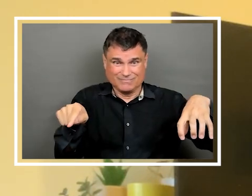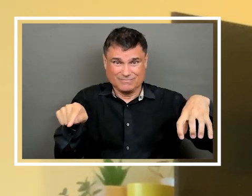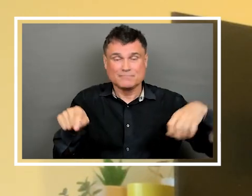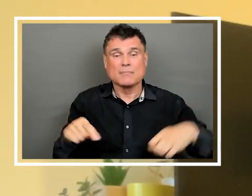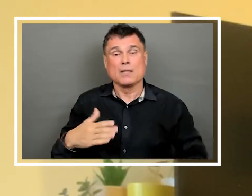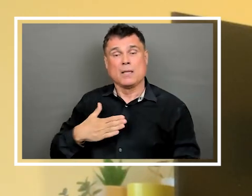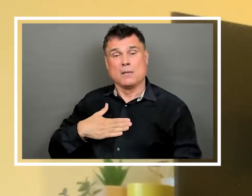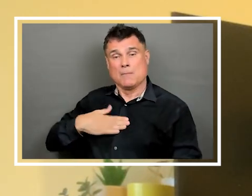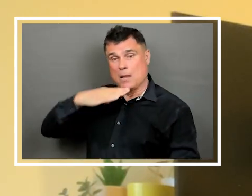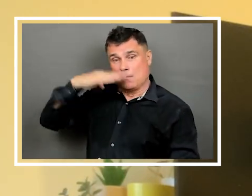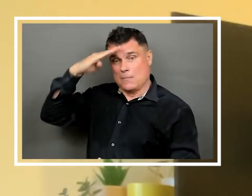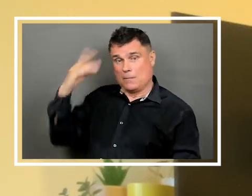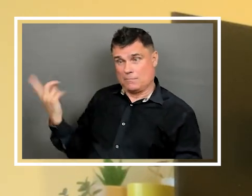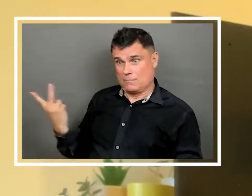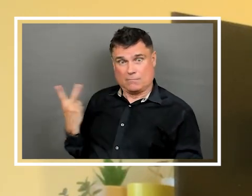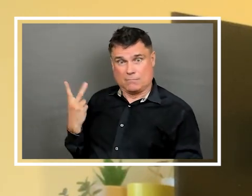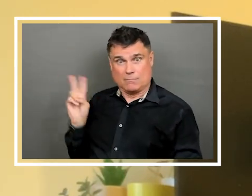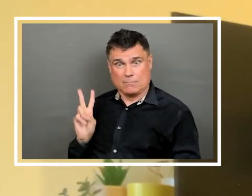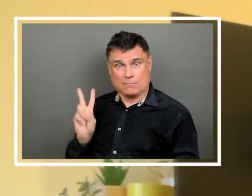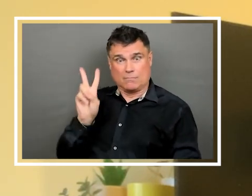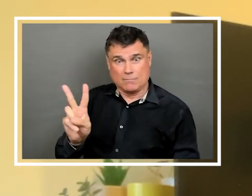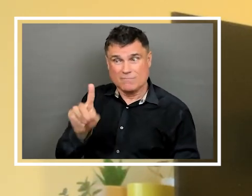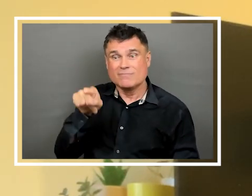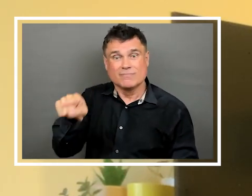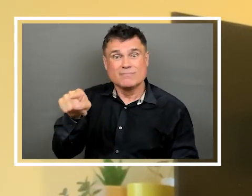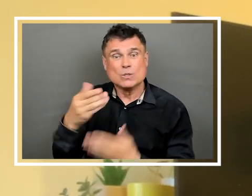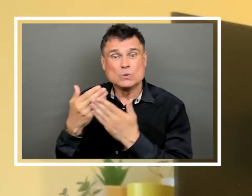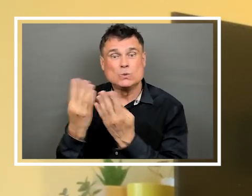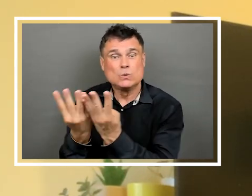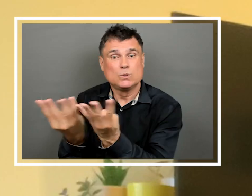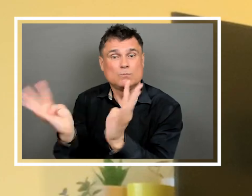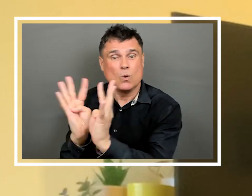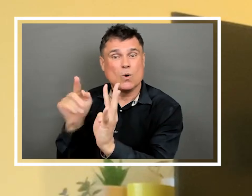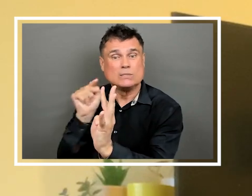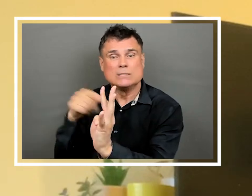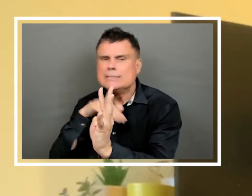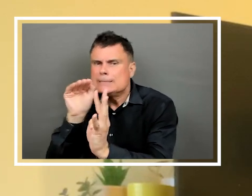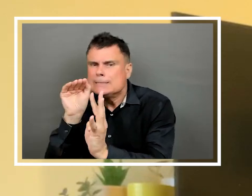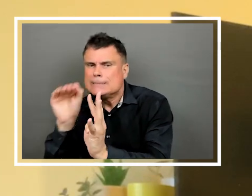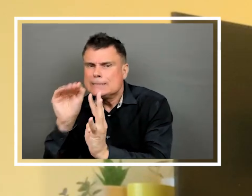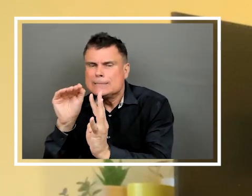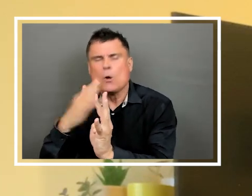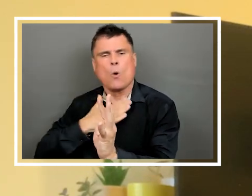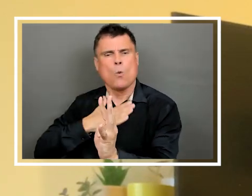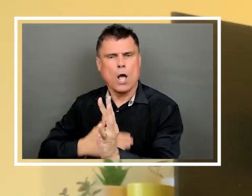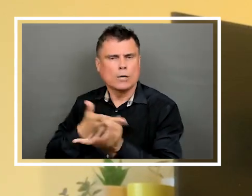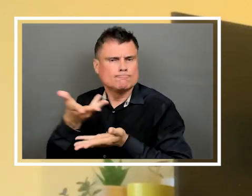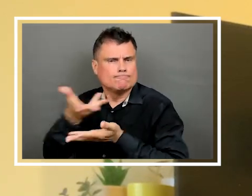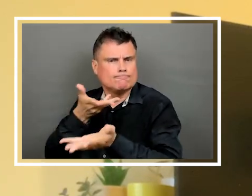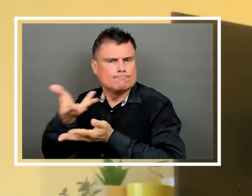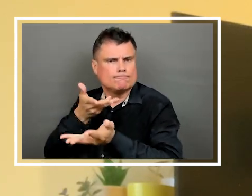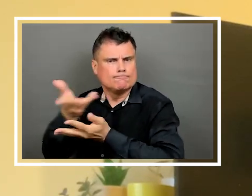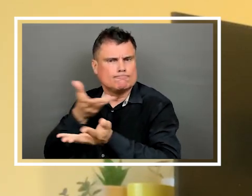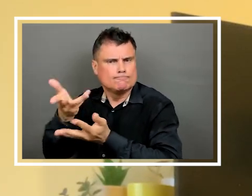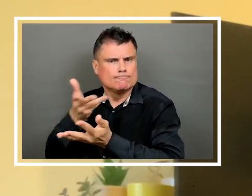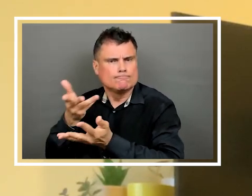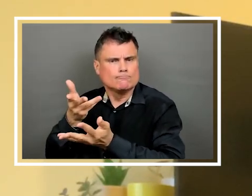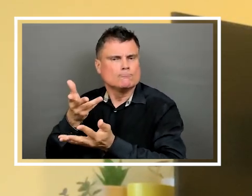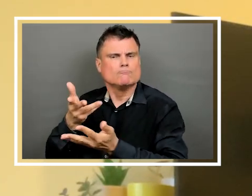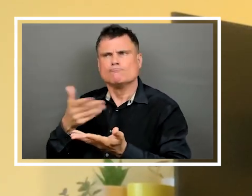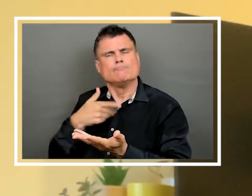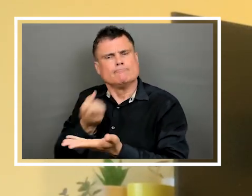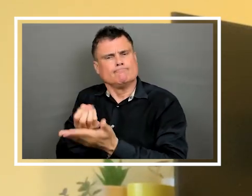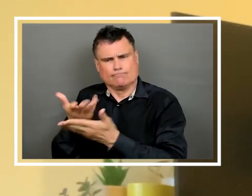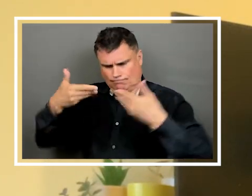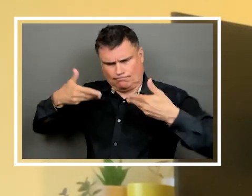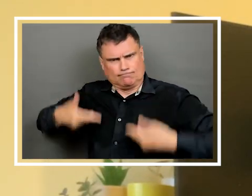my mom and I asked the school board for a meeting with my future classmates, just so we